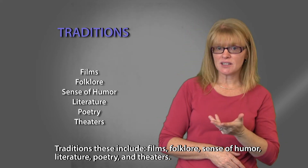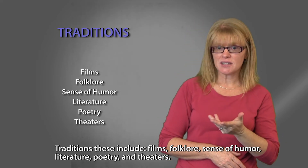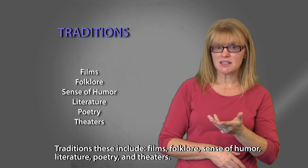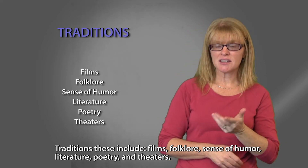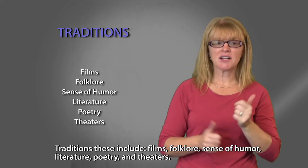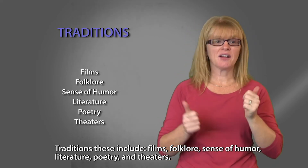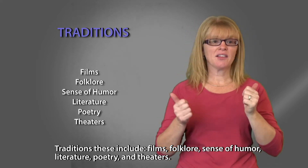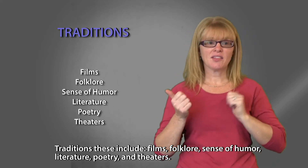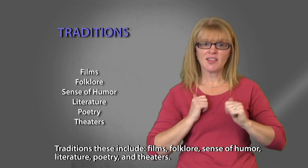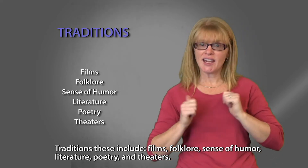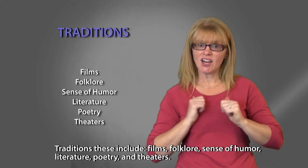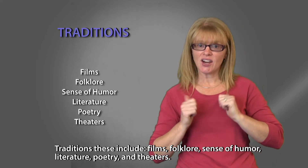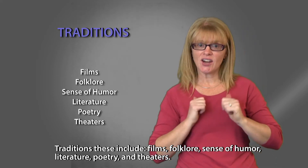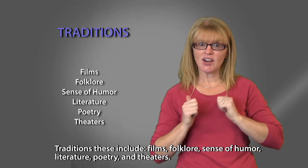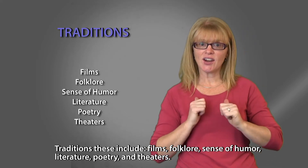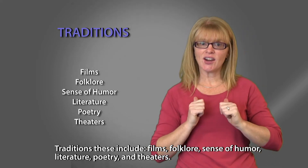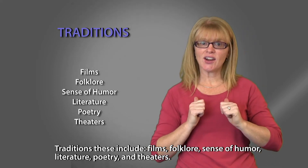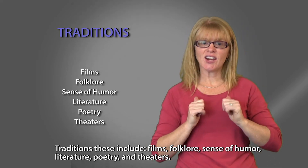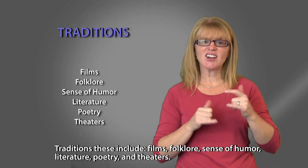poetry, and theaters.